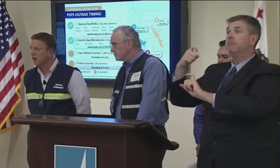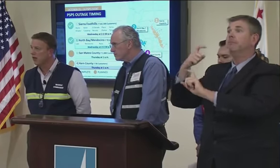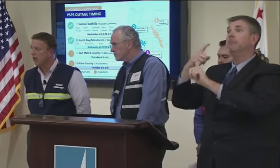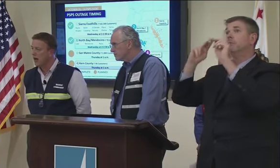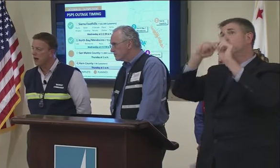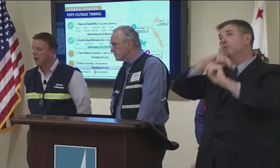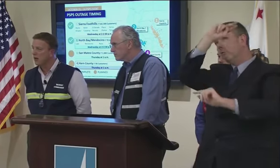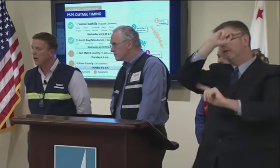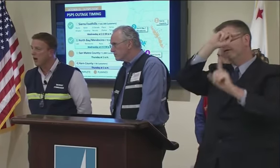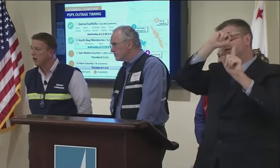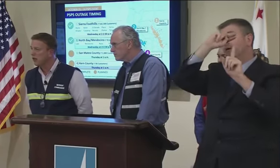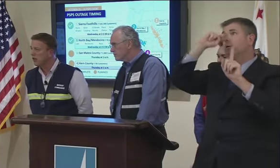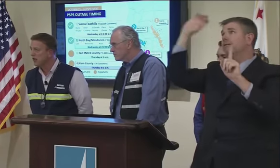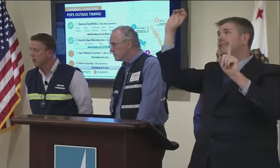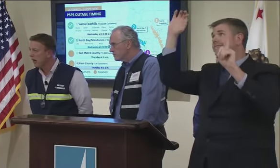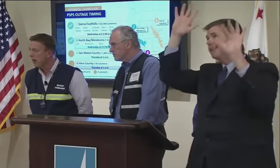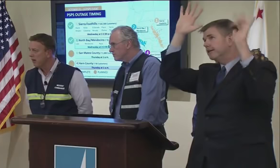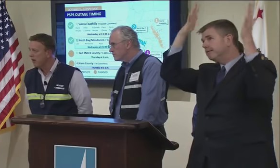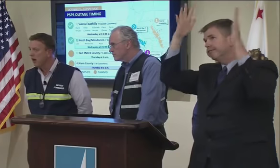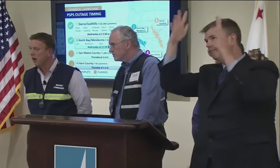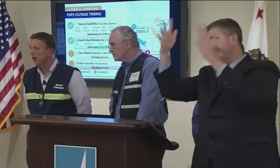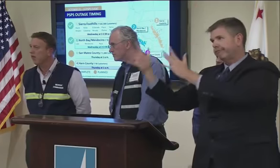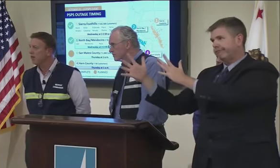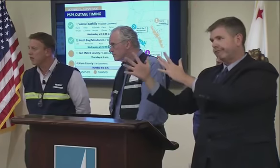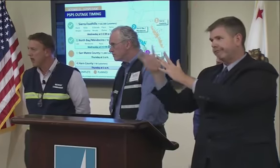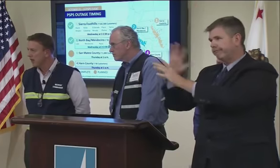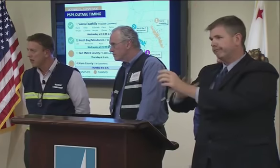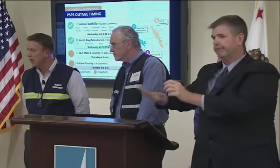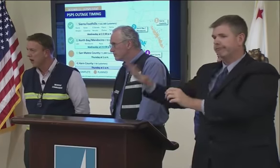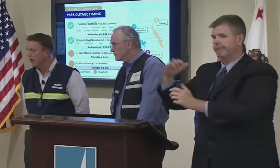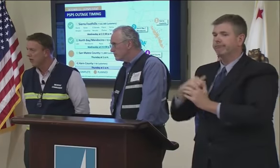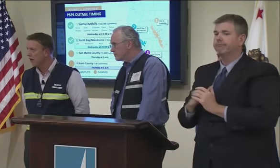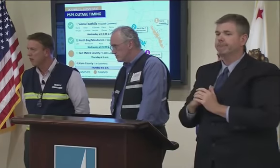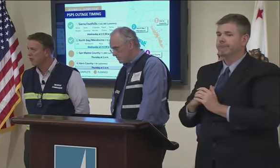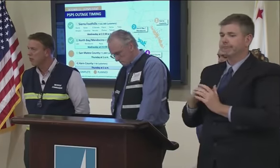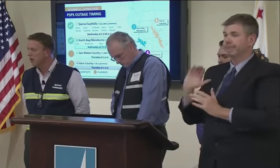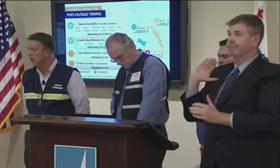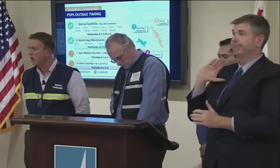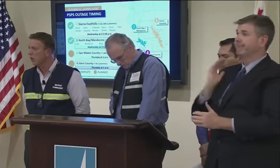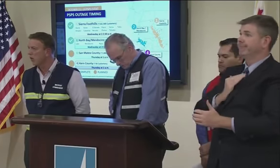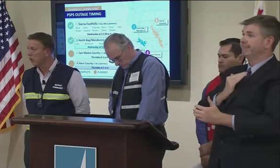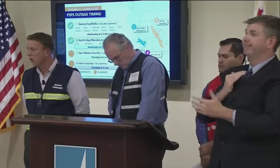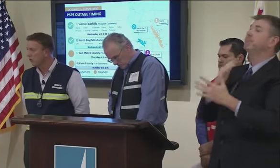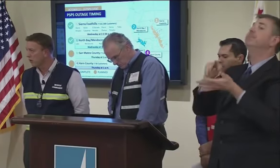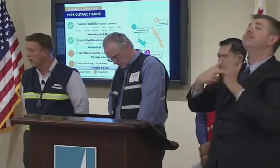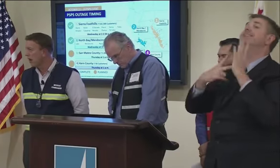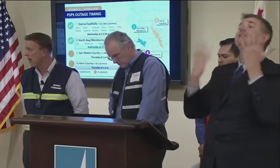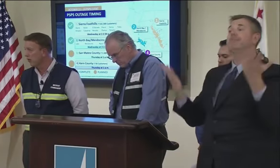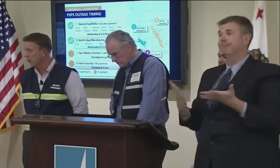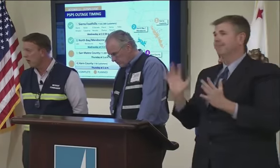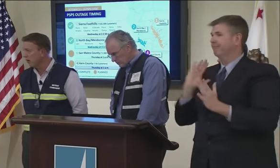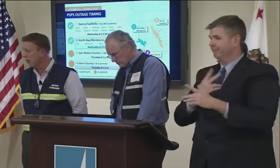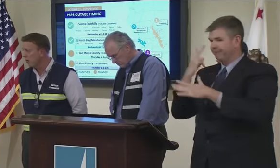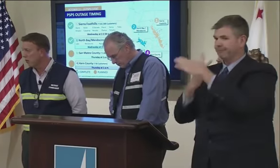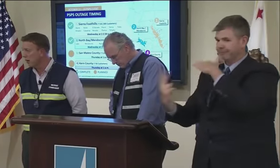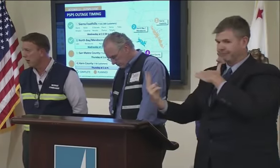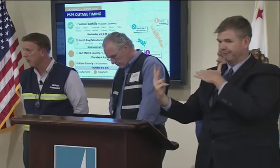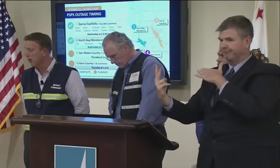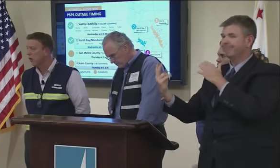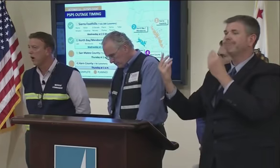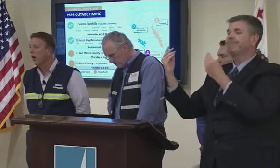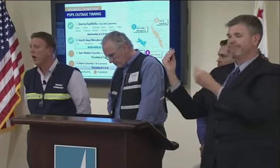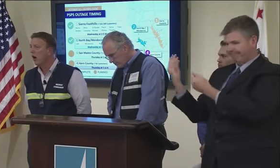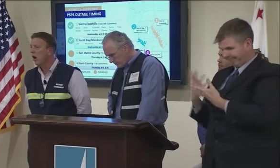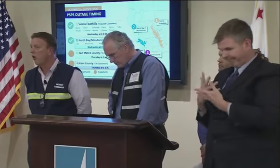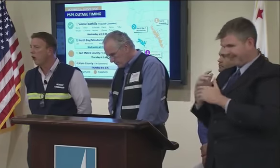methodology that Scott and the meteorology team have gives us that insight in terms of predicting where the winds will be and how strong they'll be.